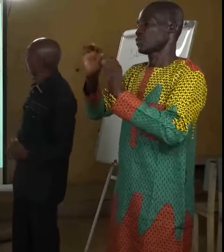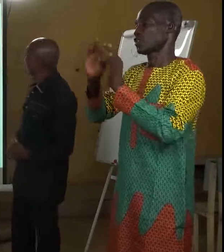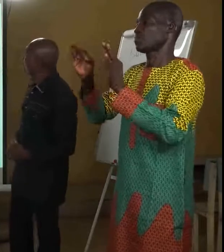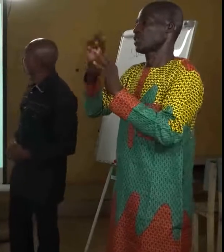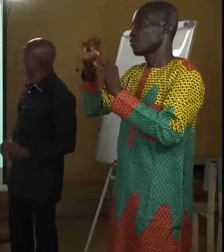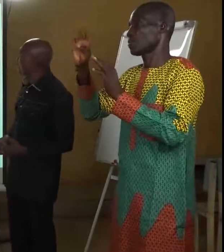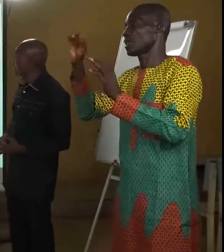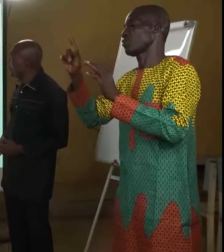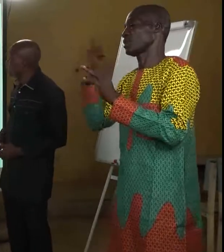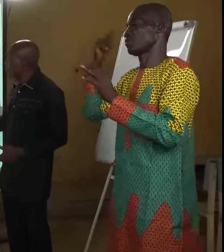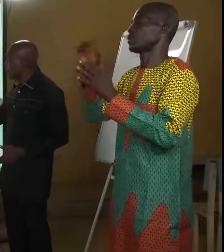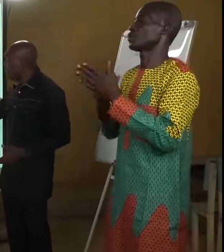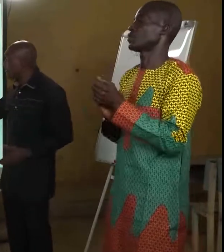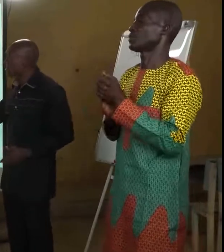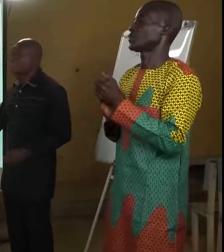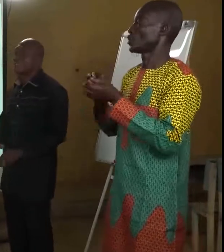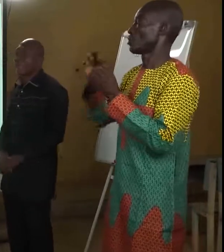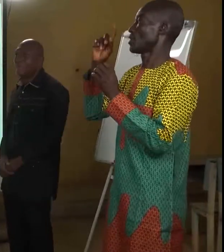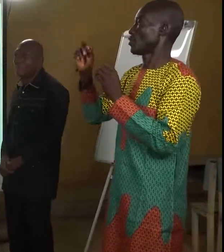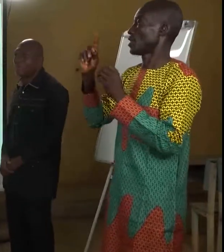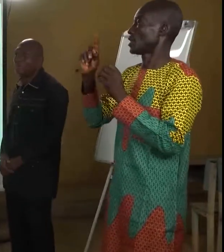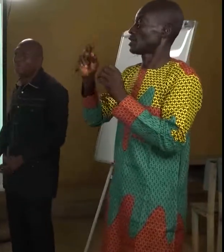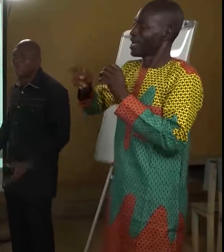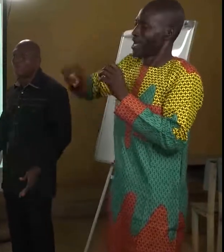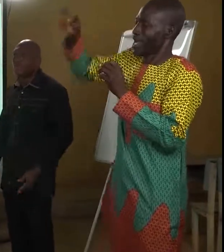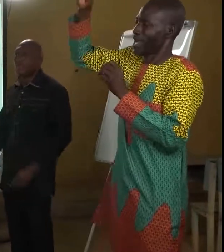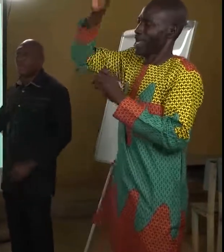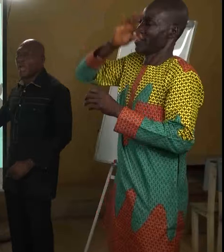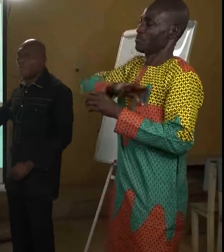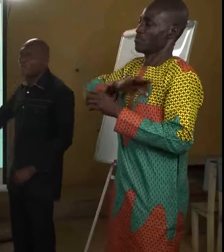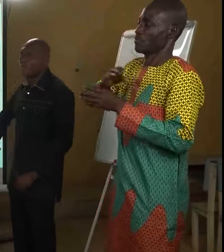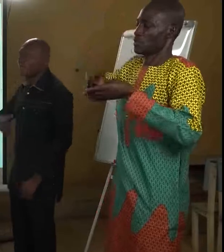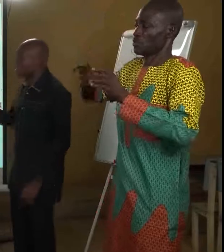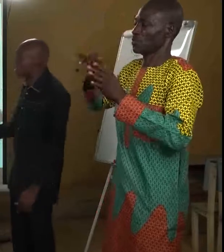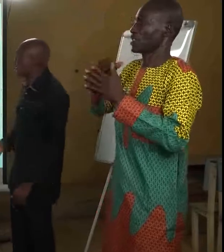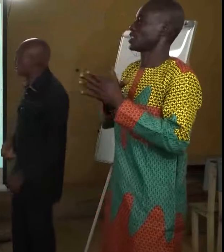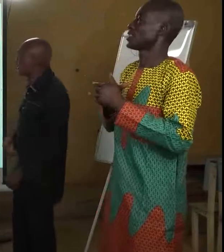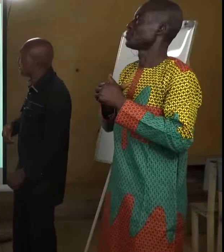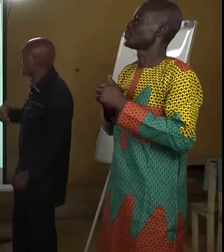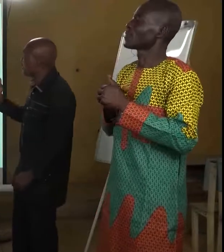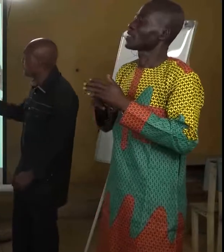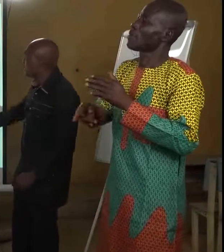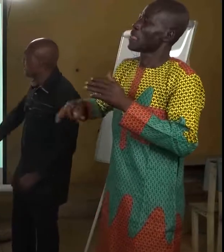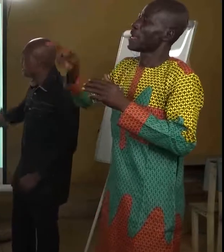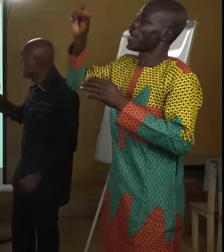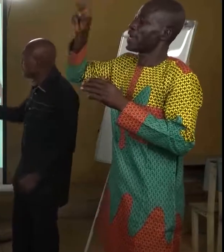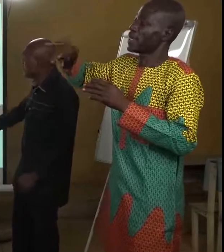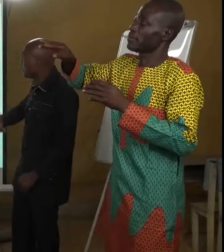Economic effects of inflation. 1 is high profit during inflation. High profit is made by